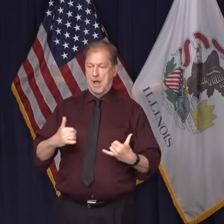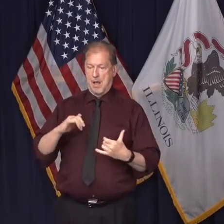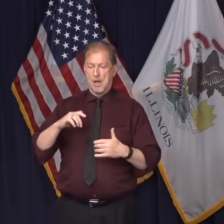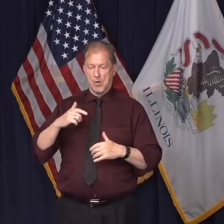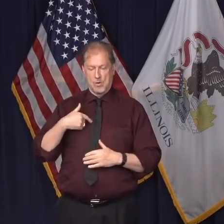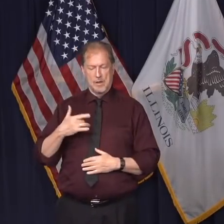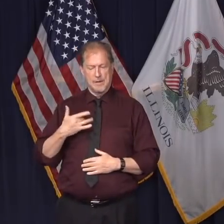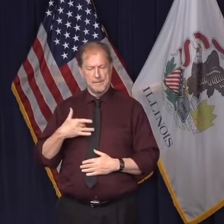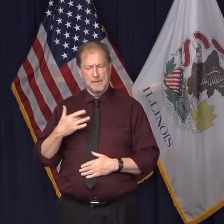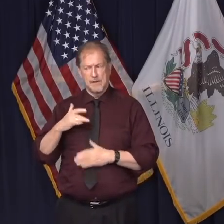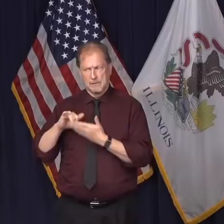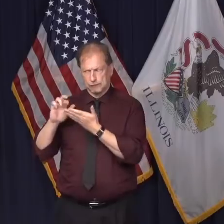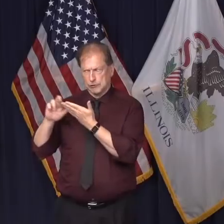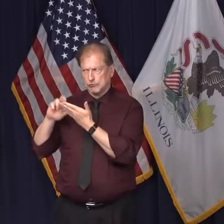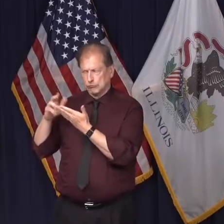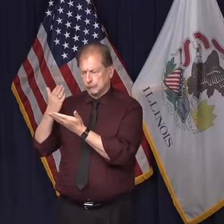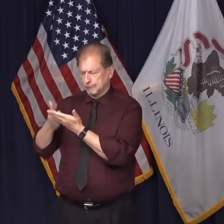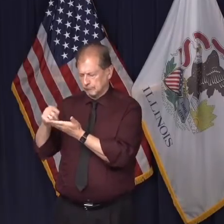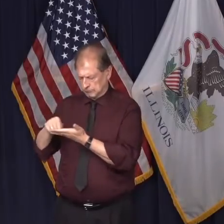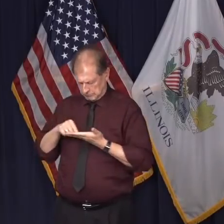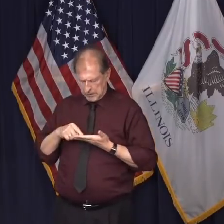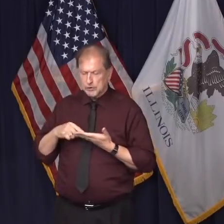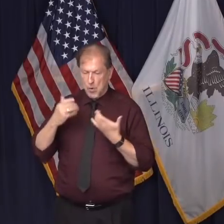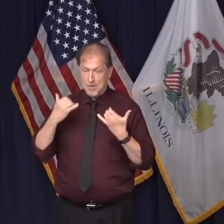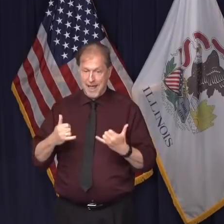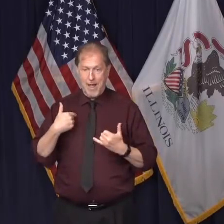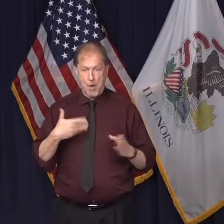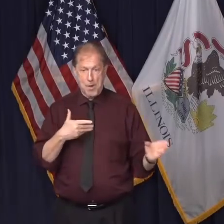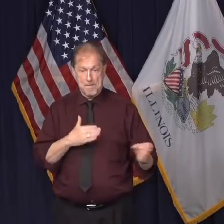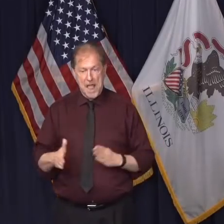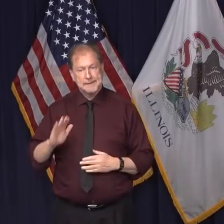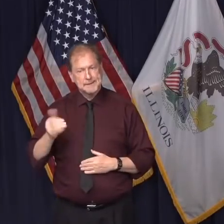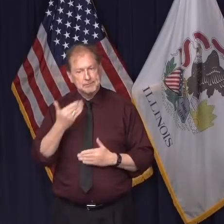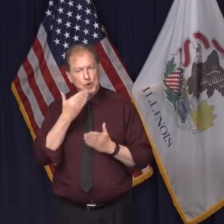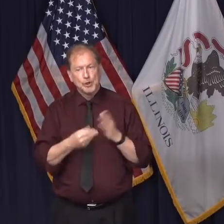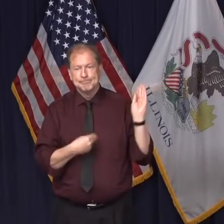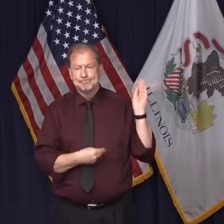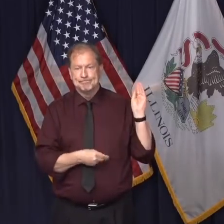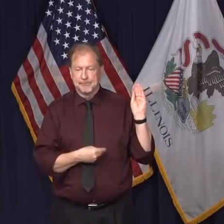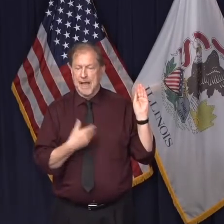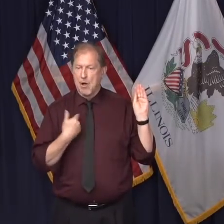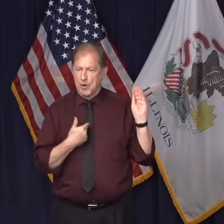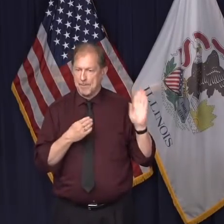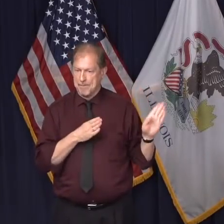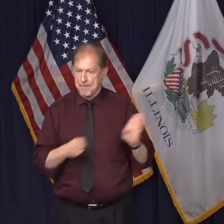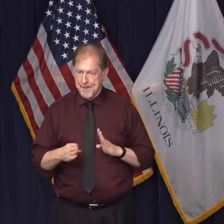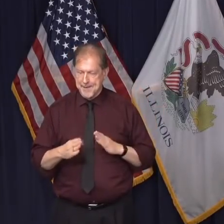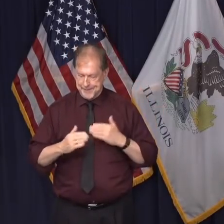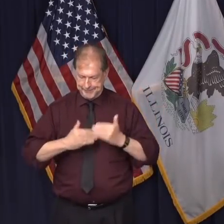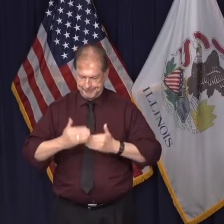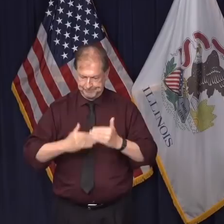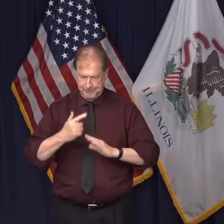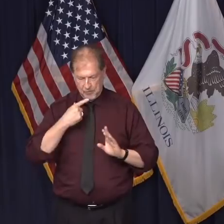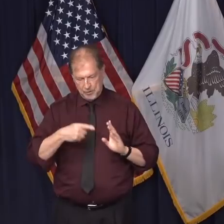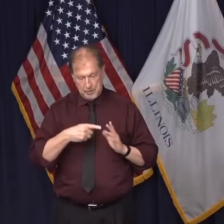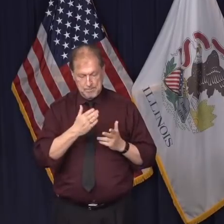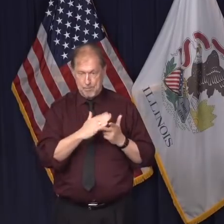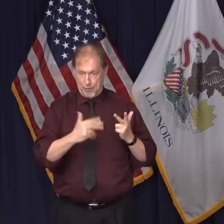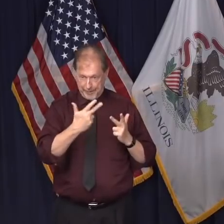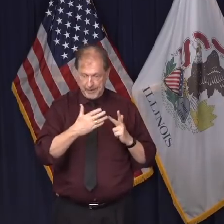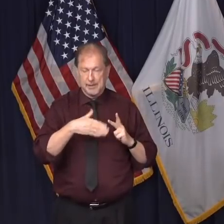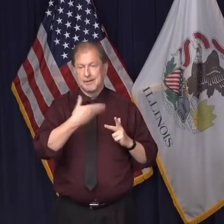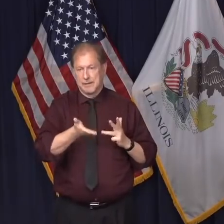that the science is pretty good that's dictated where we have gotten to and where we're going. And I would remind everybody that Illinois was